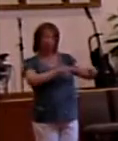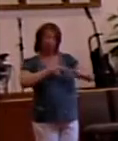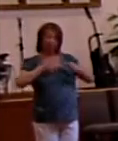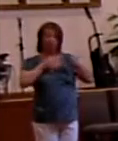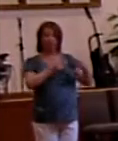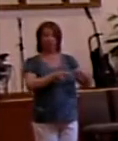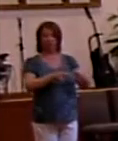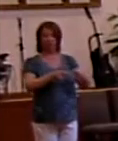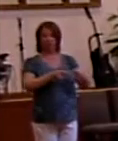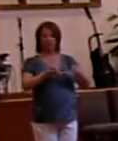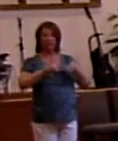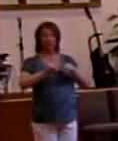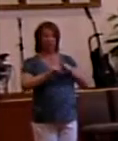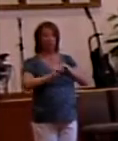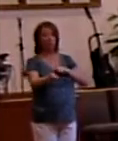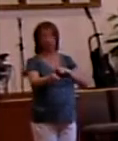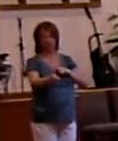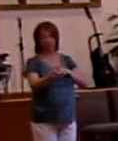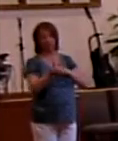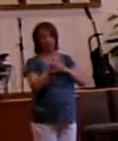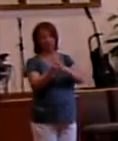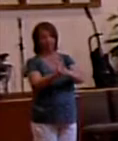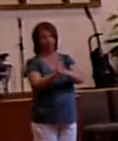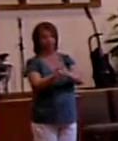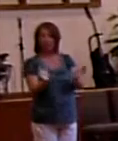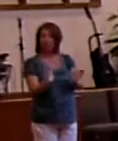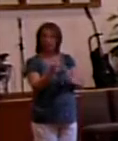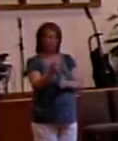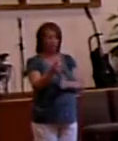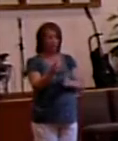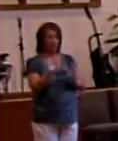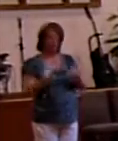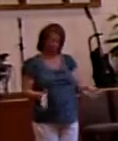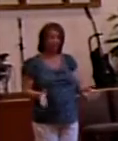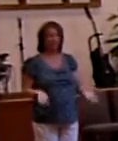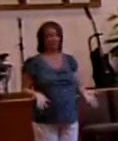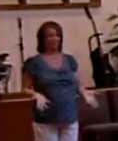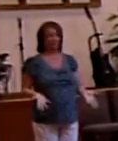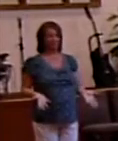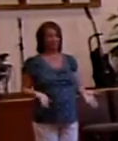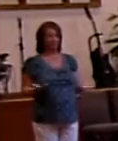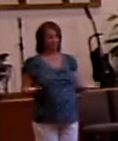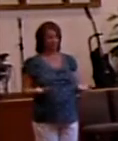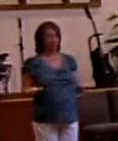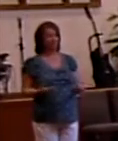And still running. I just encourage you to do that.